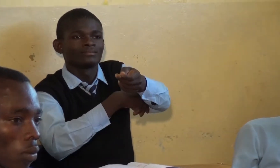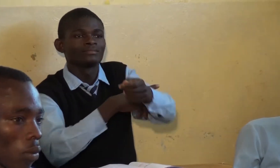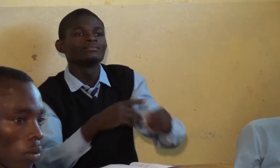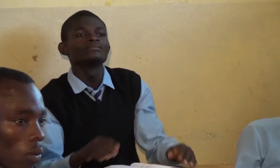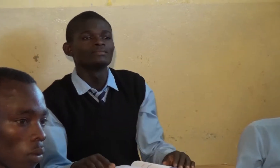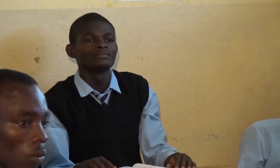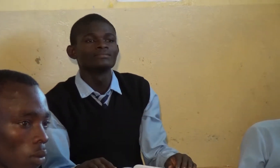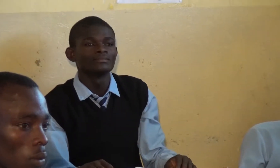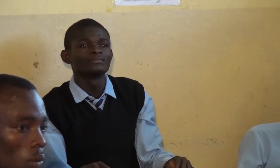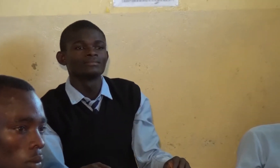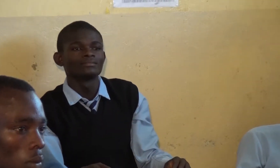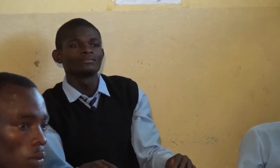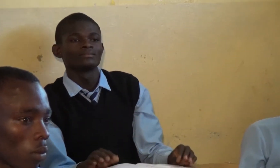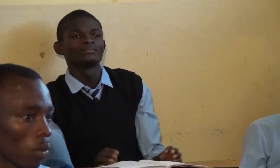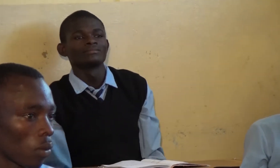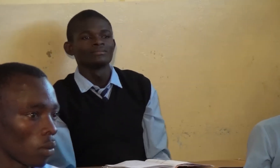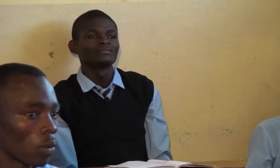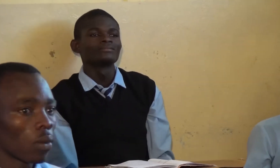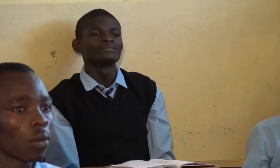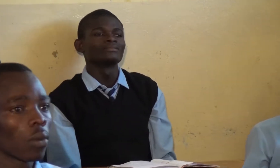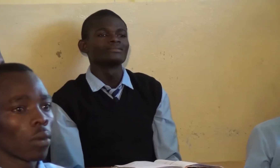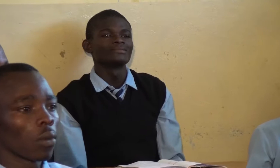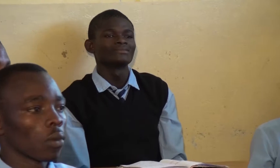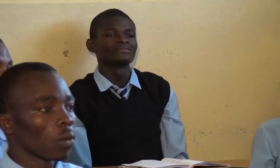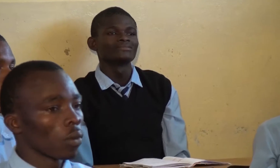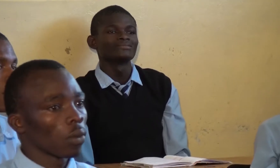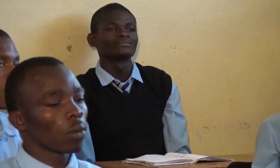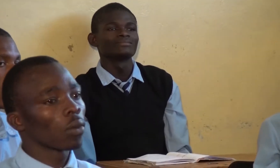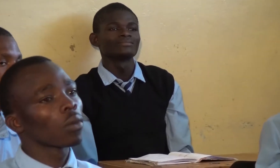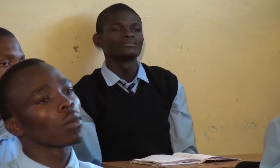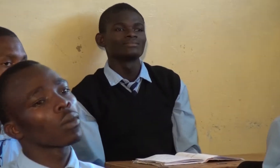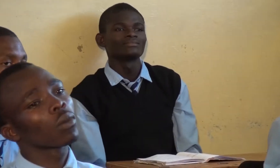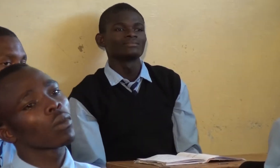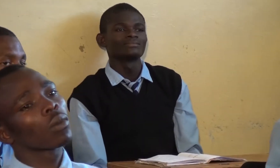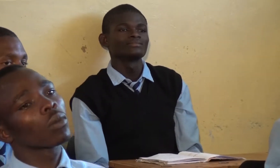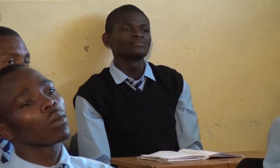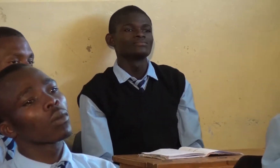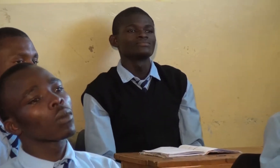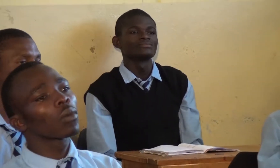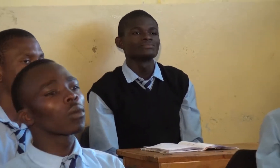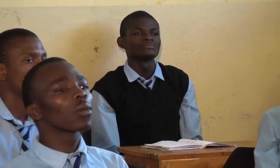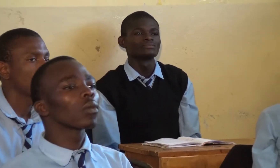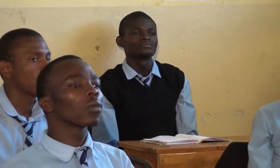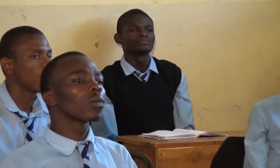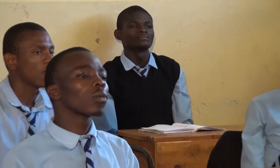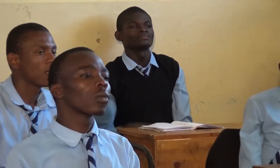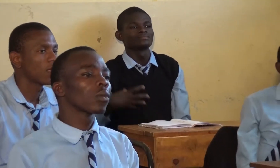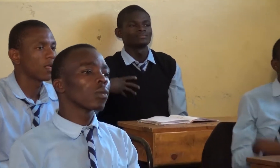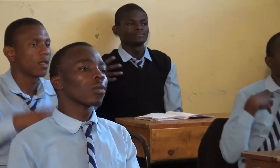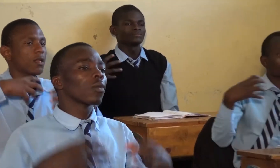become a veterinary doctor. And she was rich or very, very poor.